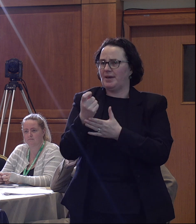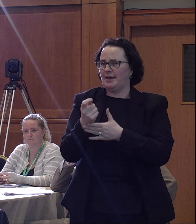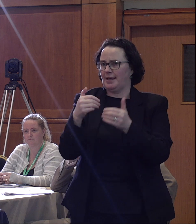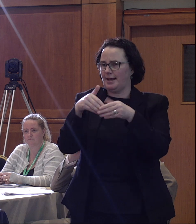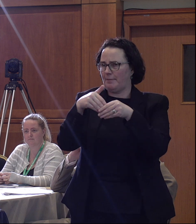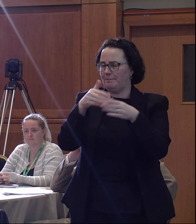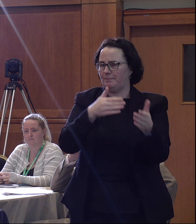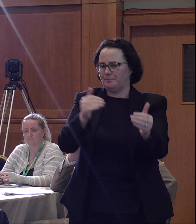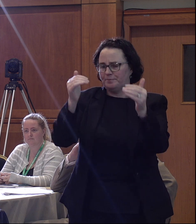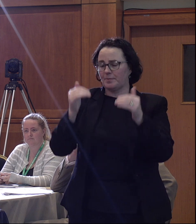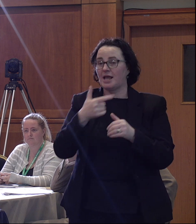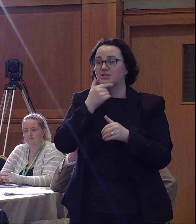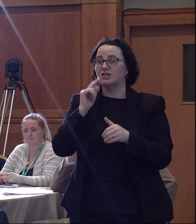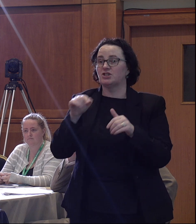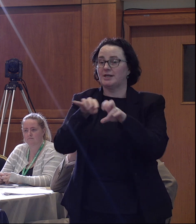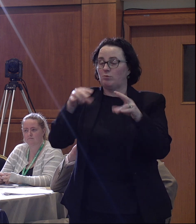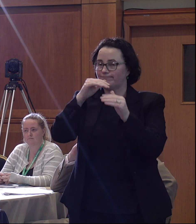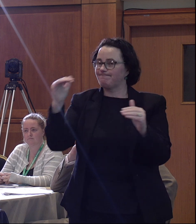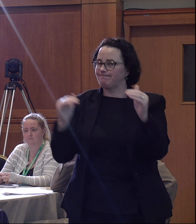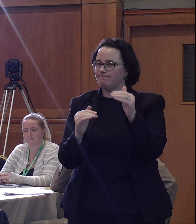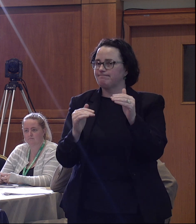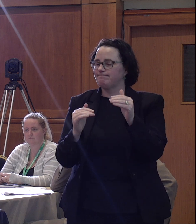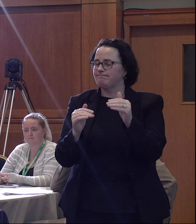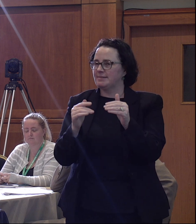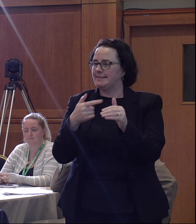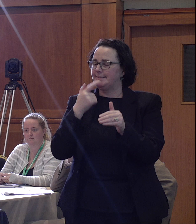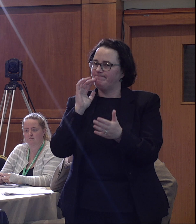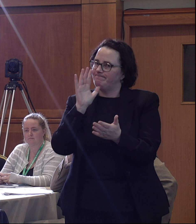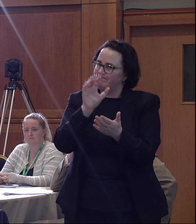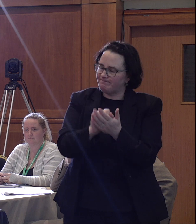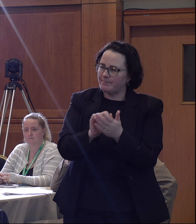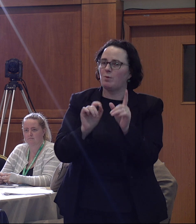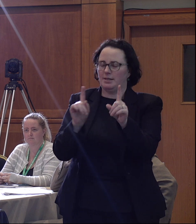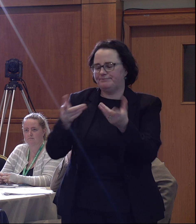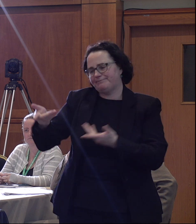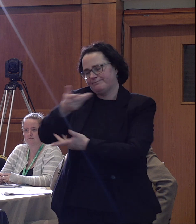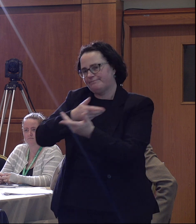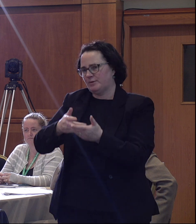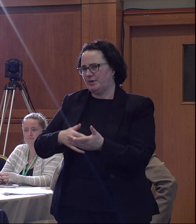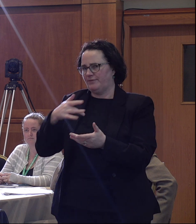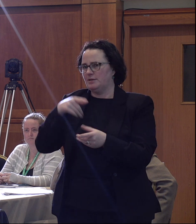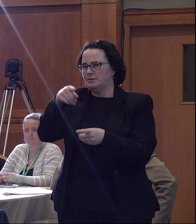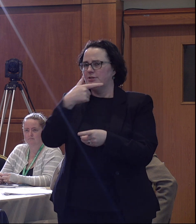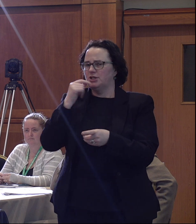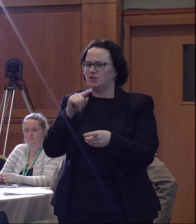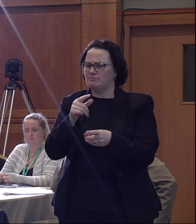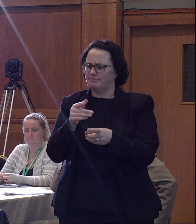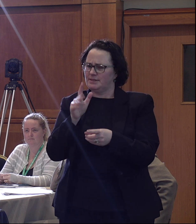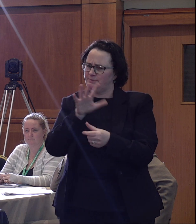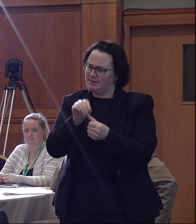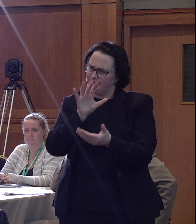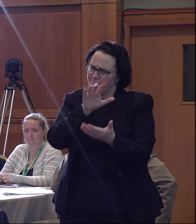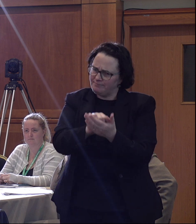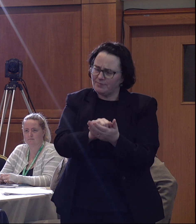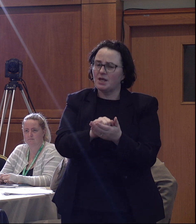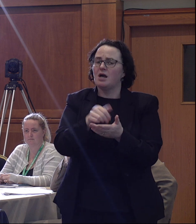Gender inequality is particularly visible, the table thought that gender inequality was particularly visible in